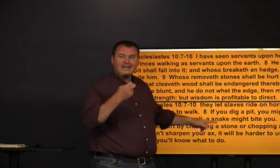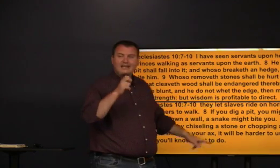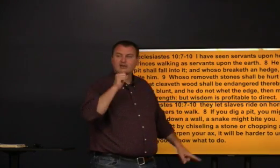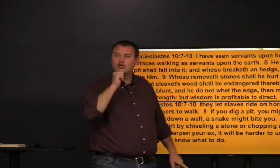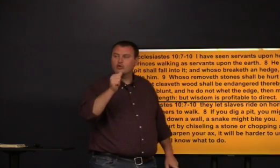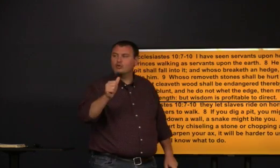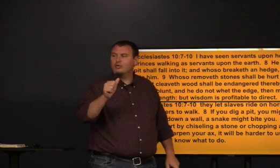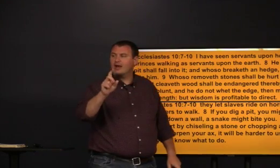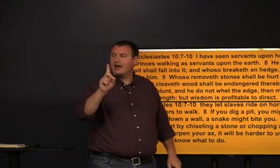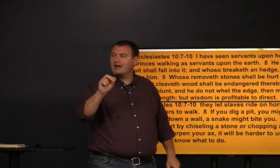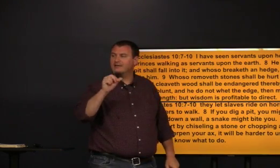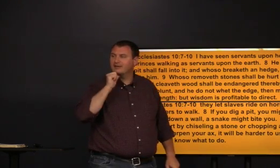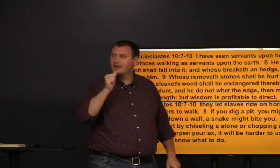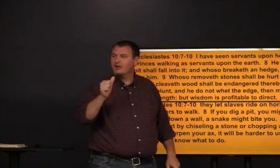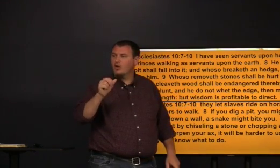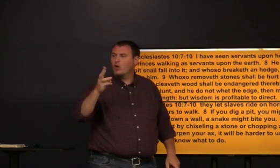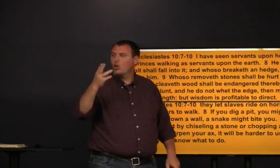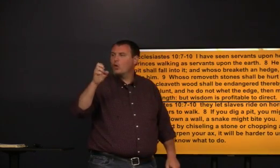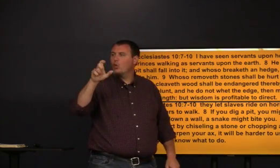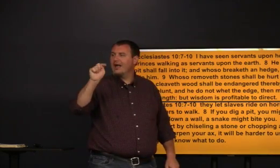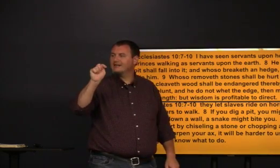He do not wet.